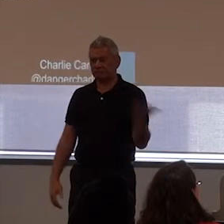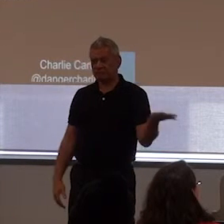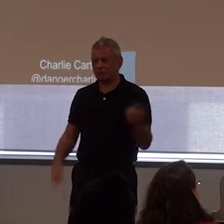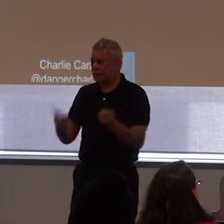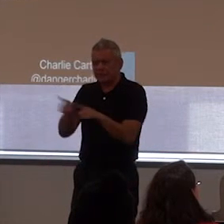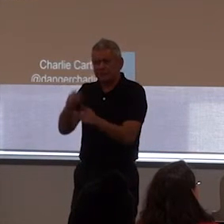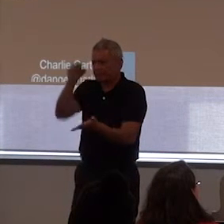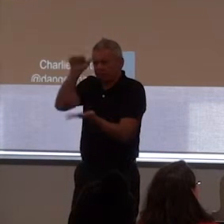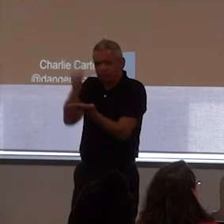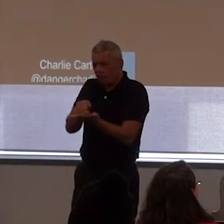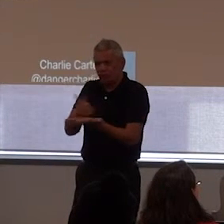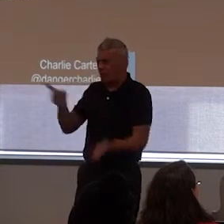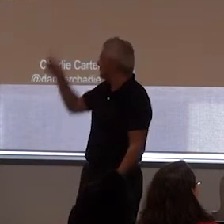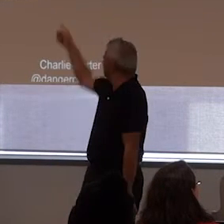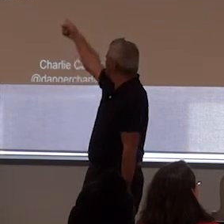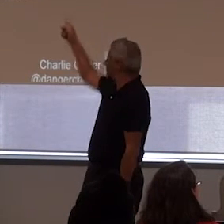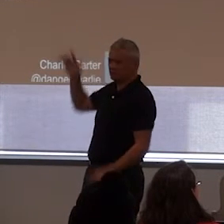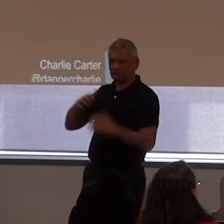is not right in this picture. We have a Braille